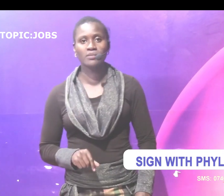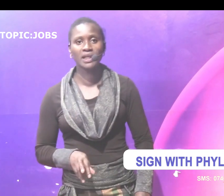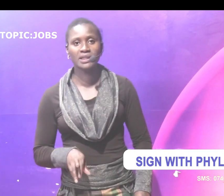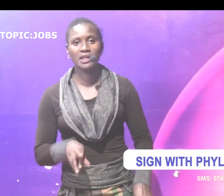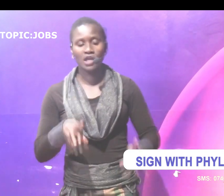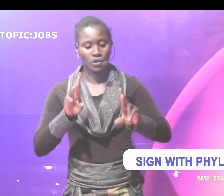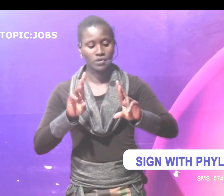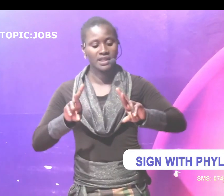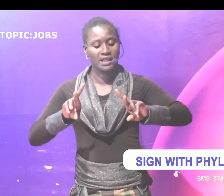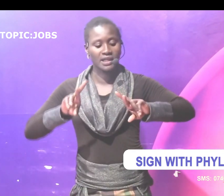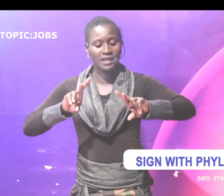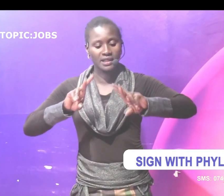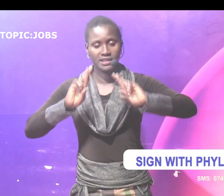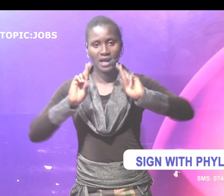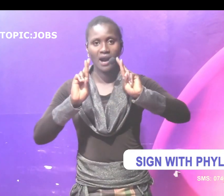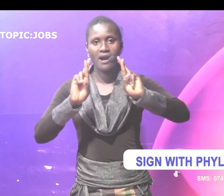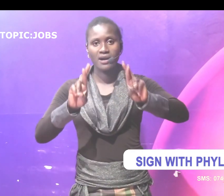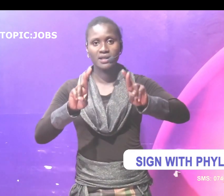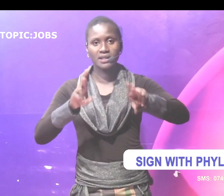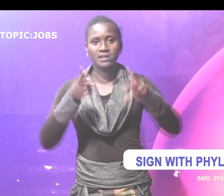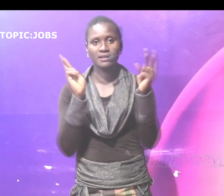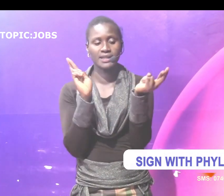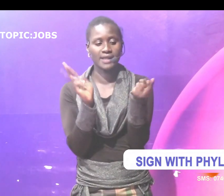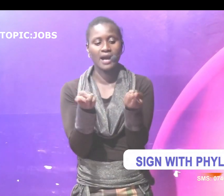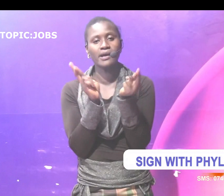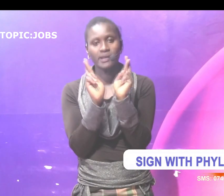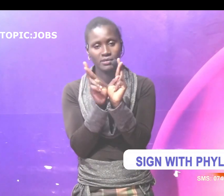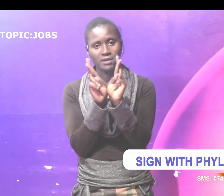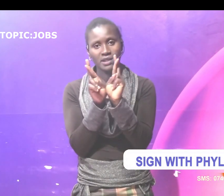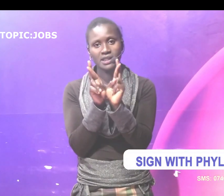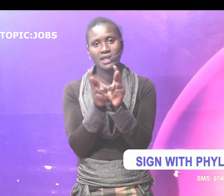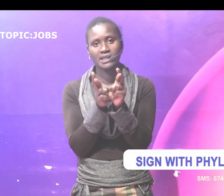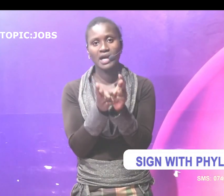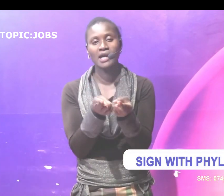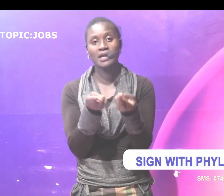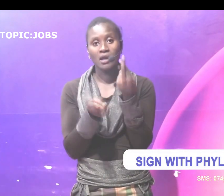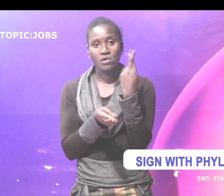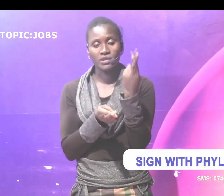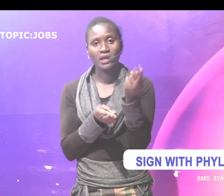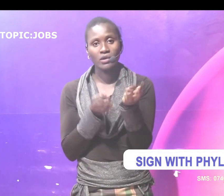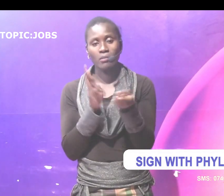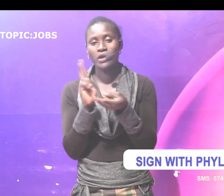Responsibility using a letter R. This is letter R. Remember, this is letter R. Using on both